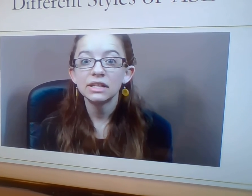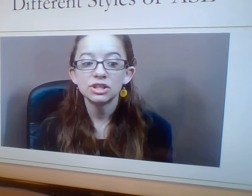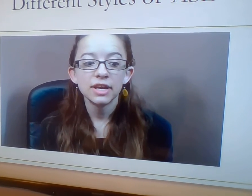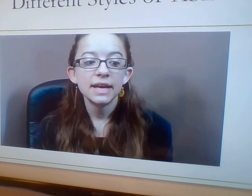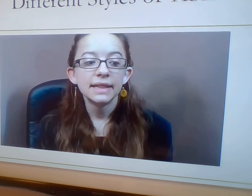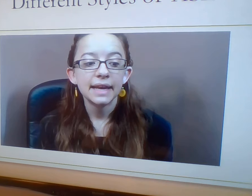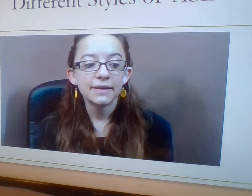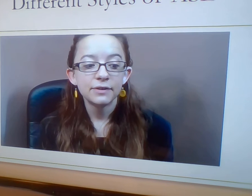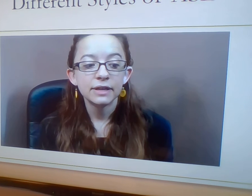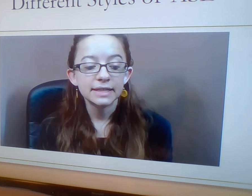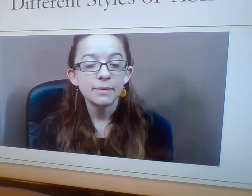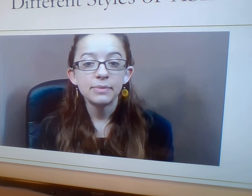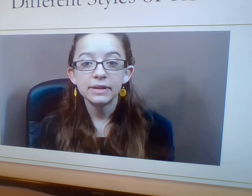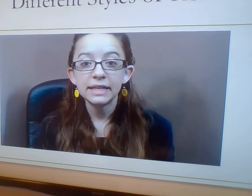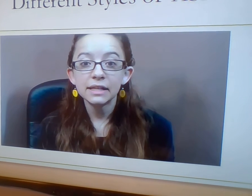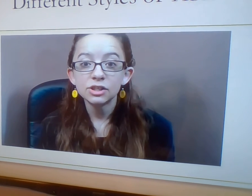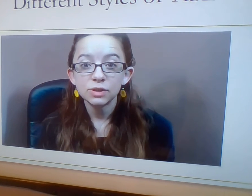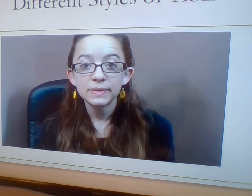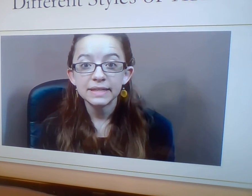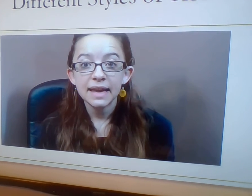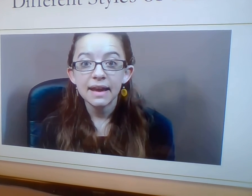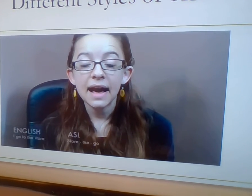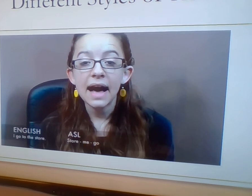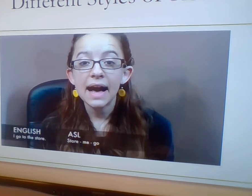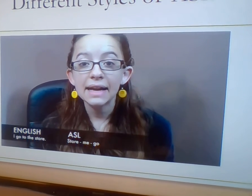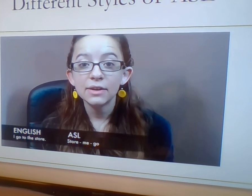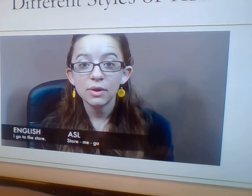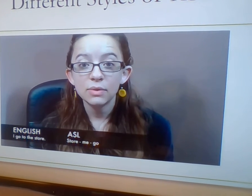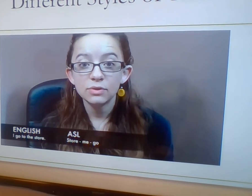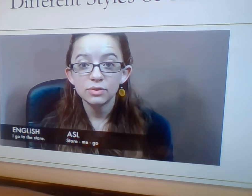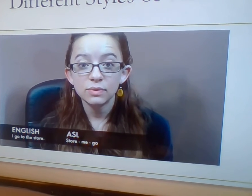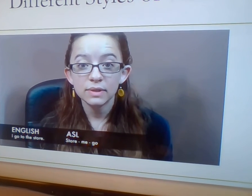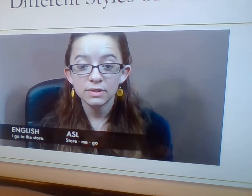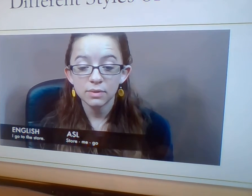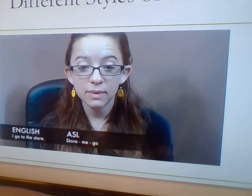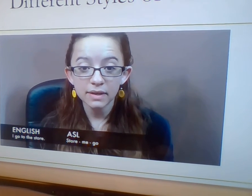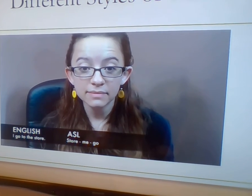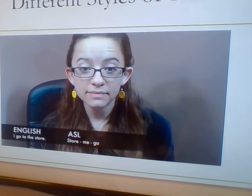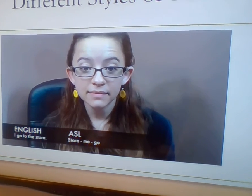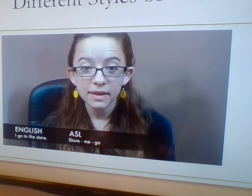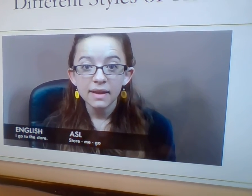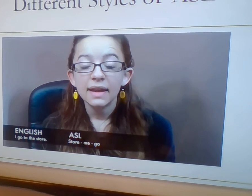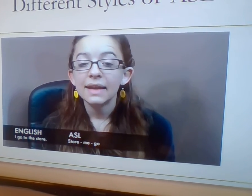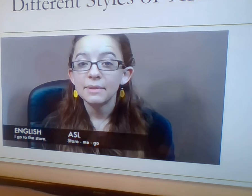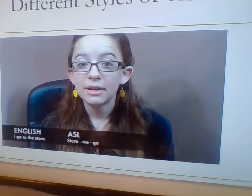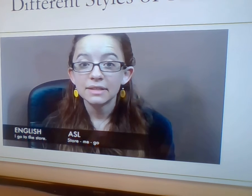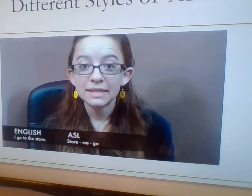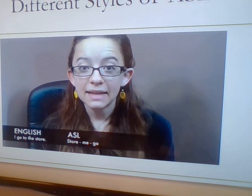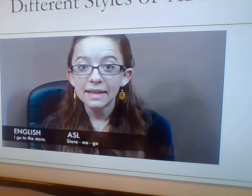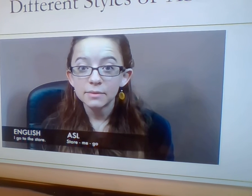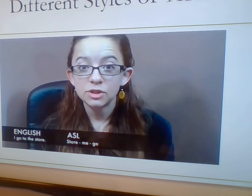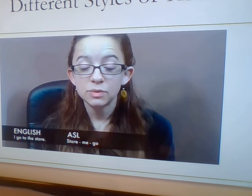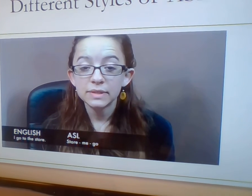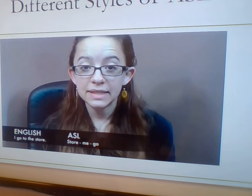English. Like, for example, in English you would say, I go to the store. In American Sign Language you would